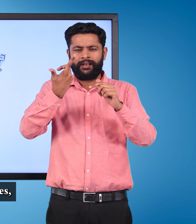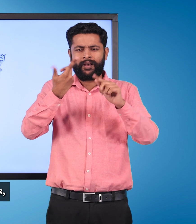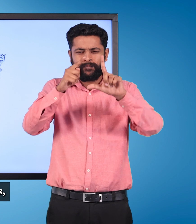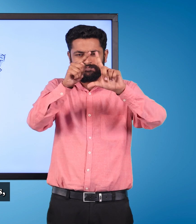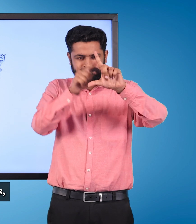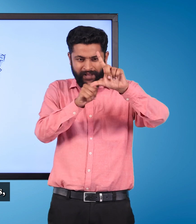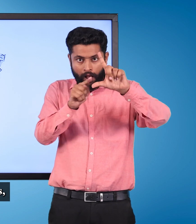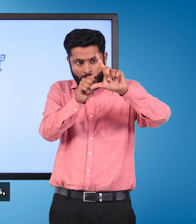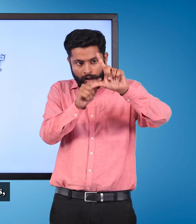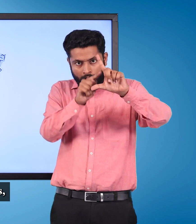angles,